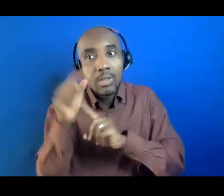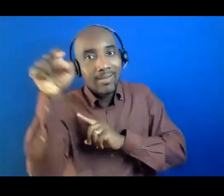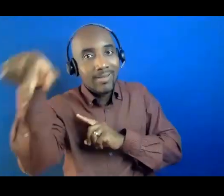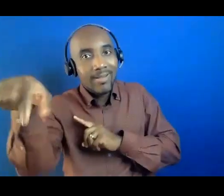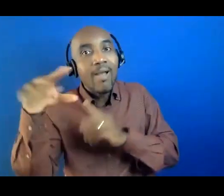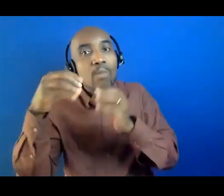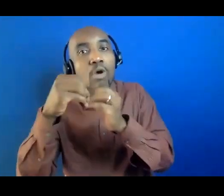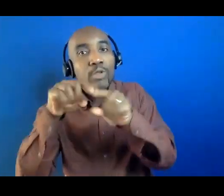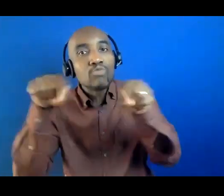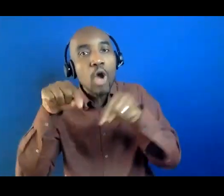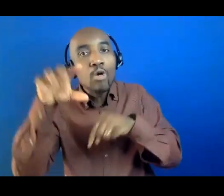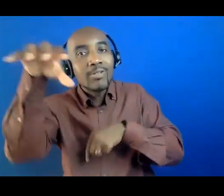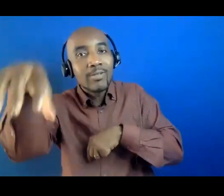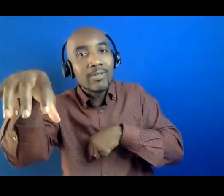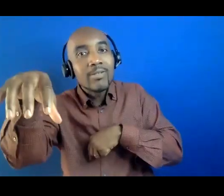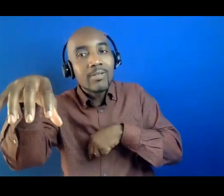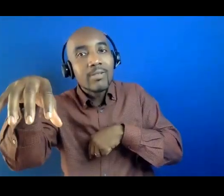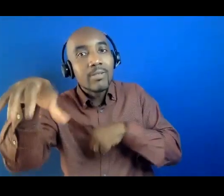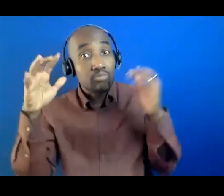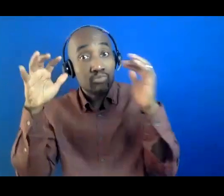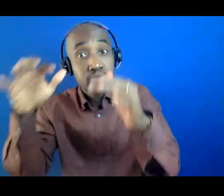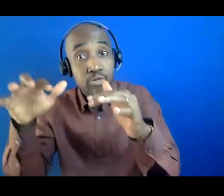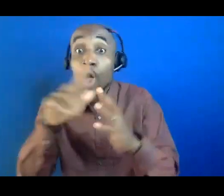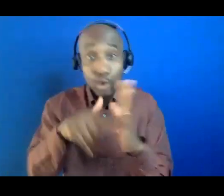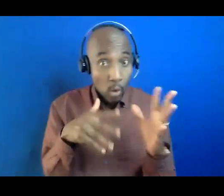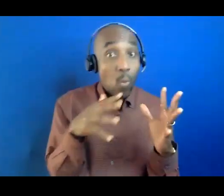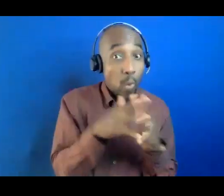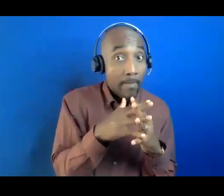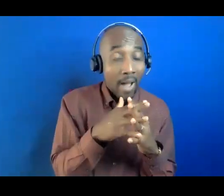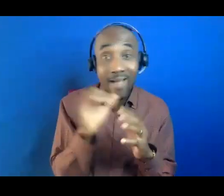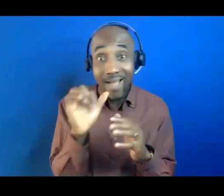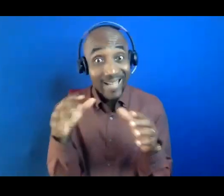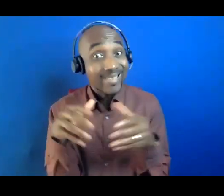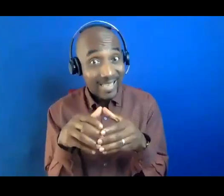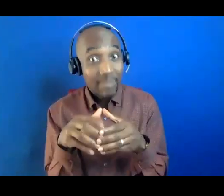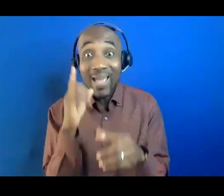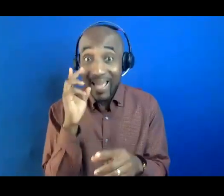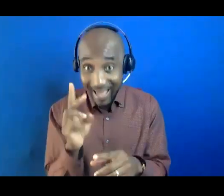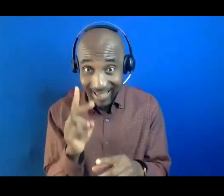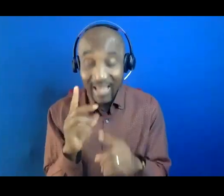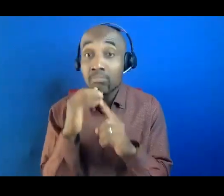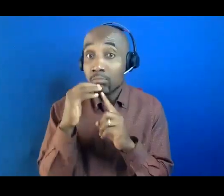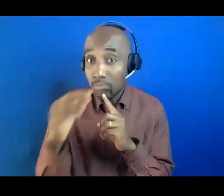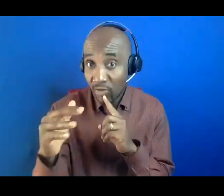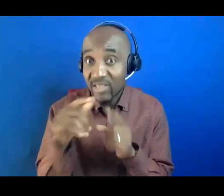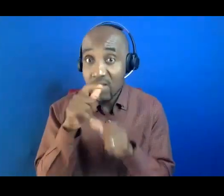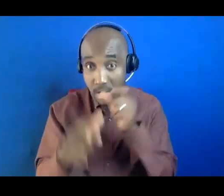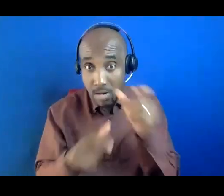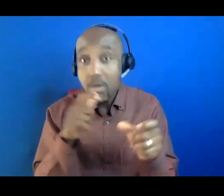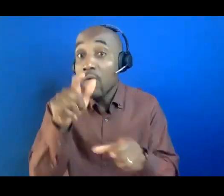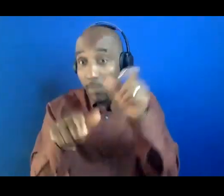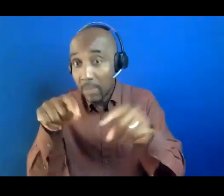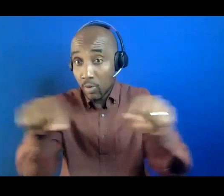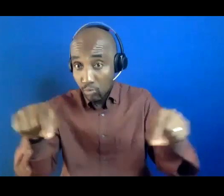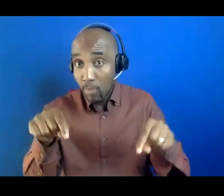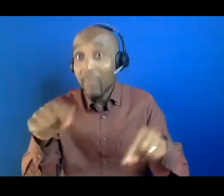Road. And again, John Wimber and his team had some prophetic words of knowledge for the people in the room.